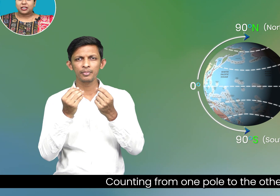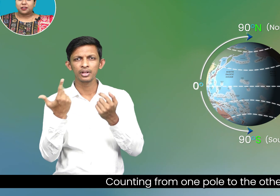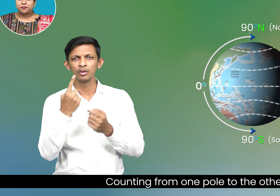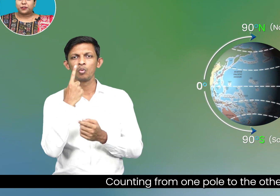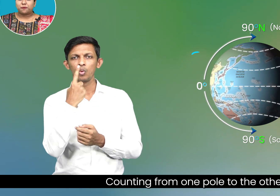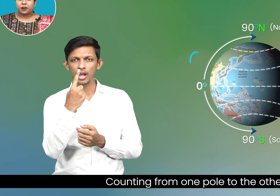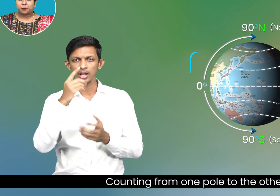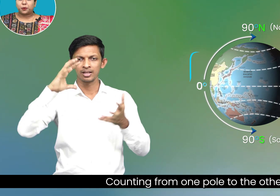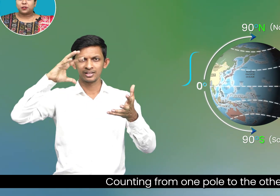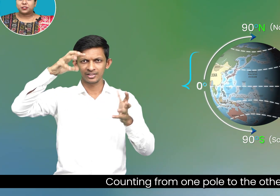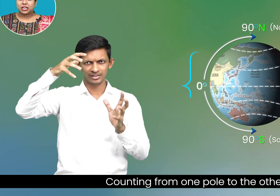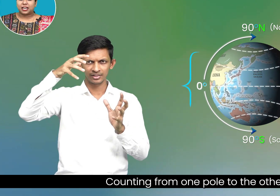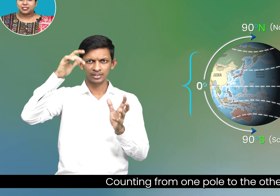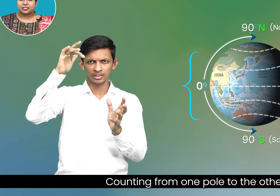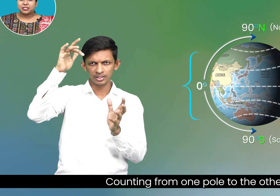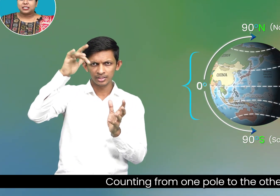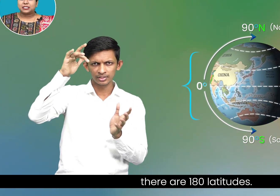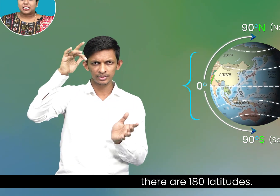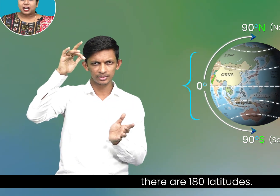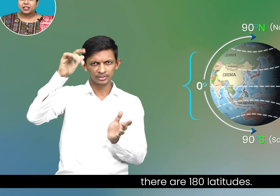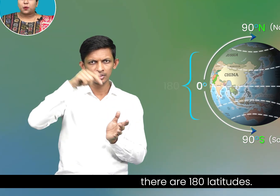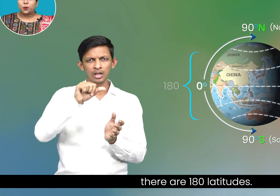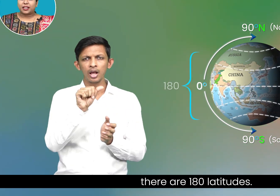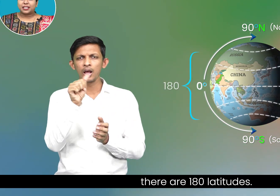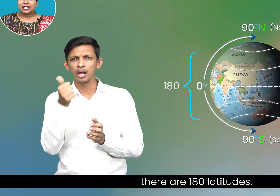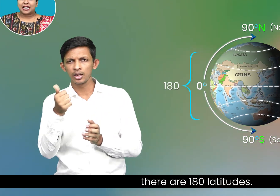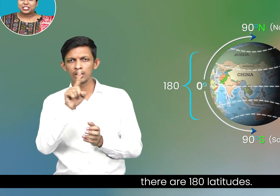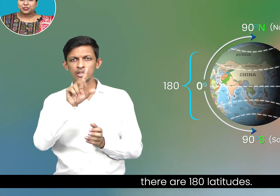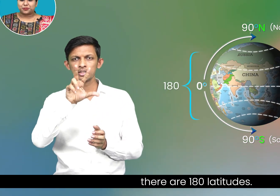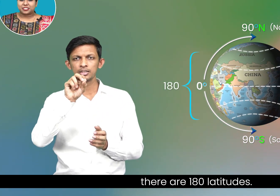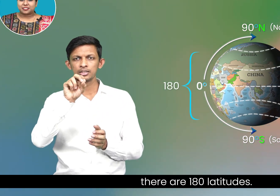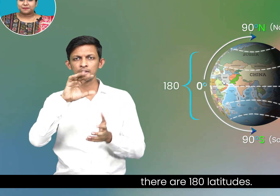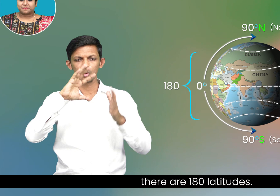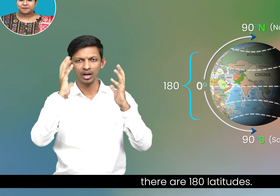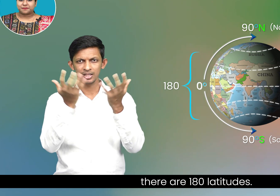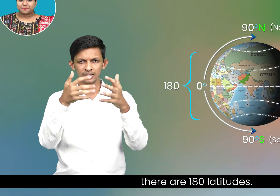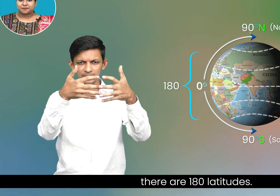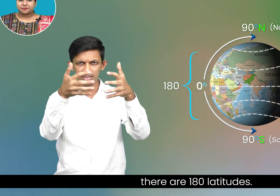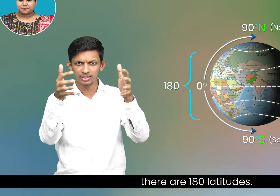Counting from one pole to the other, there are 180 latitudes.